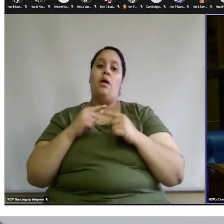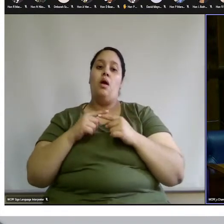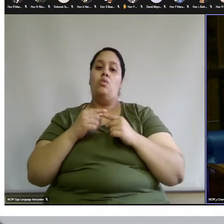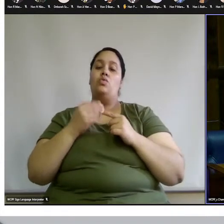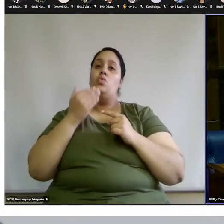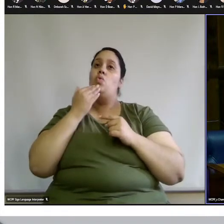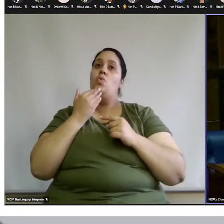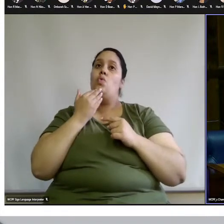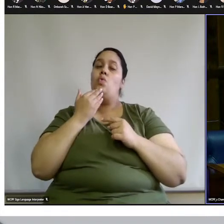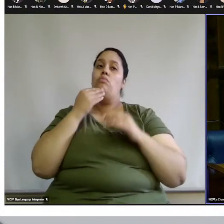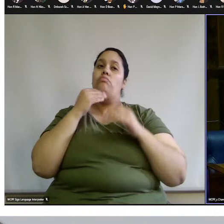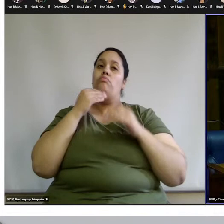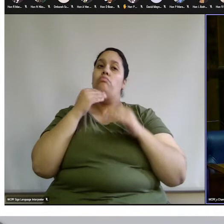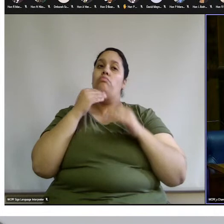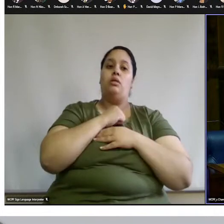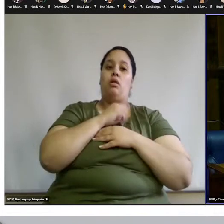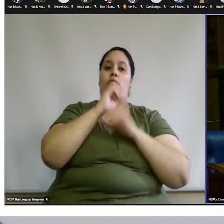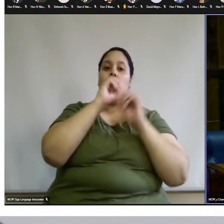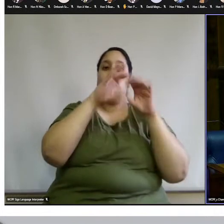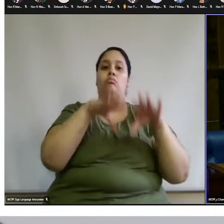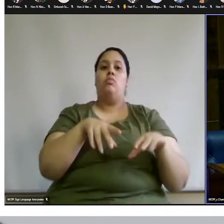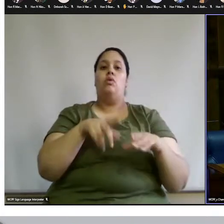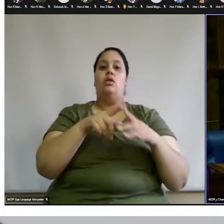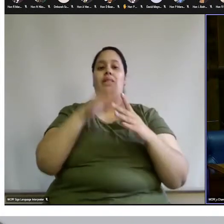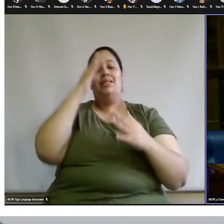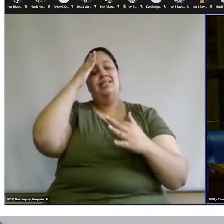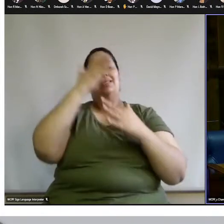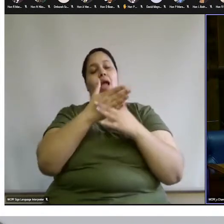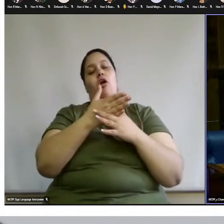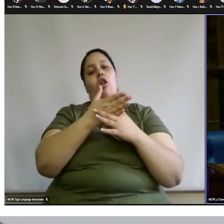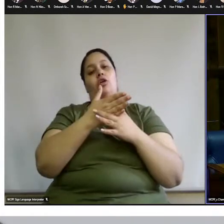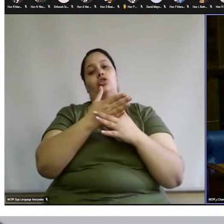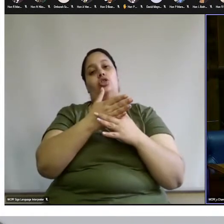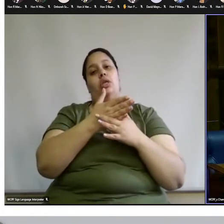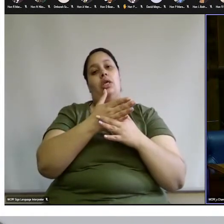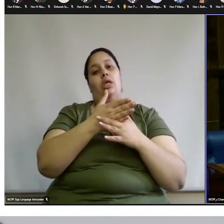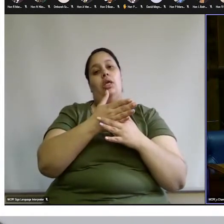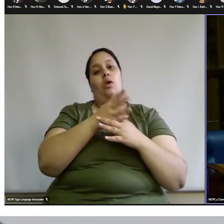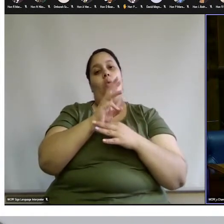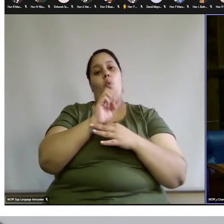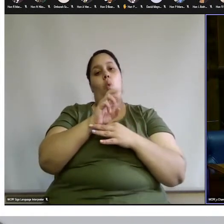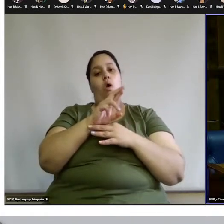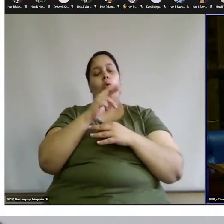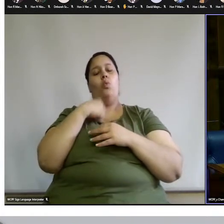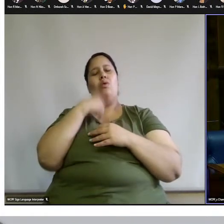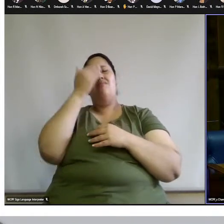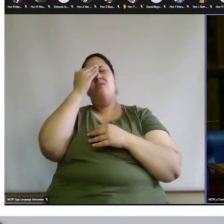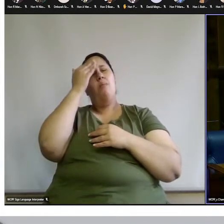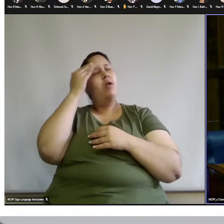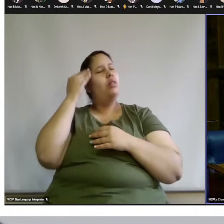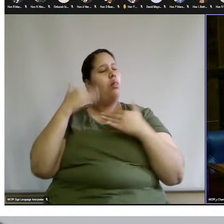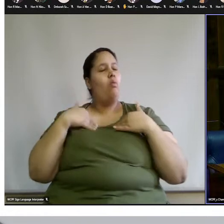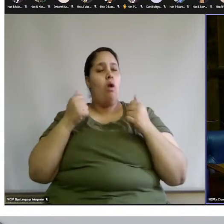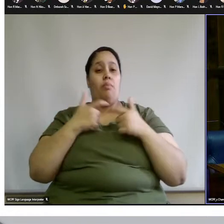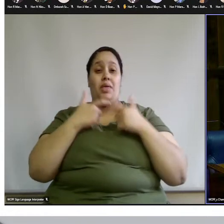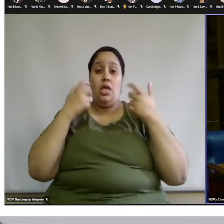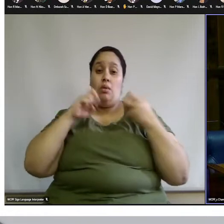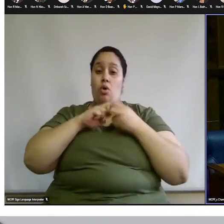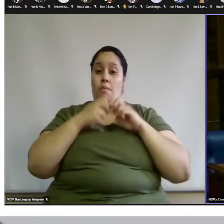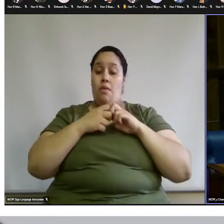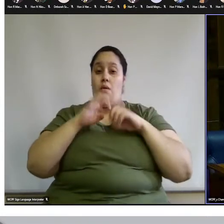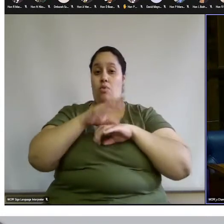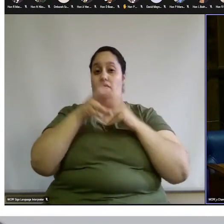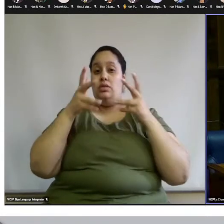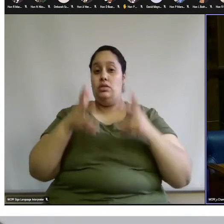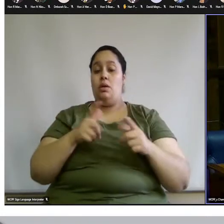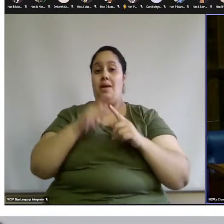at our hospitals when it comes to our psych wards. They are totally overburdened. We know that mental wellness is a big issue in our province at the moment, but our